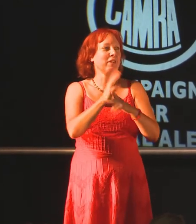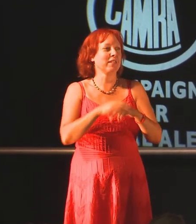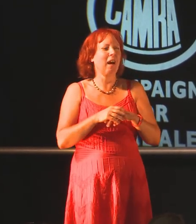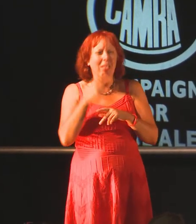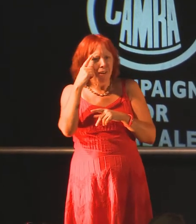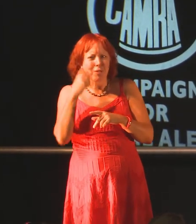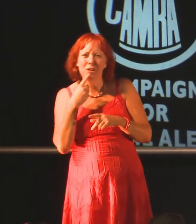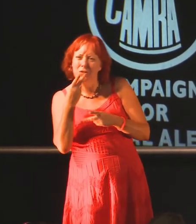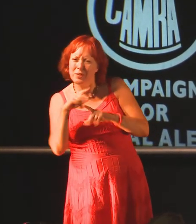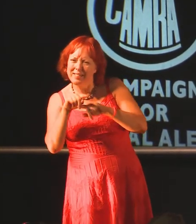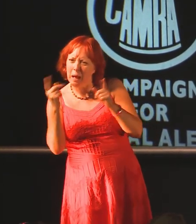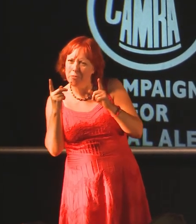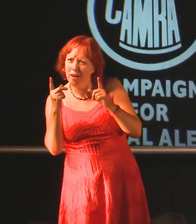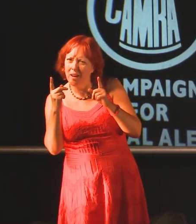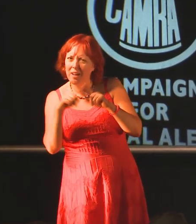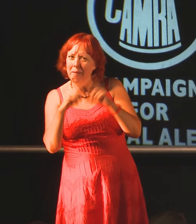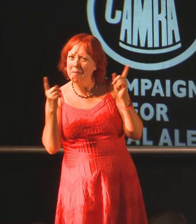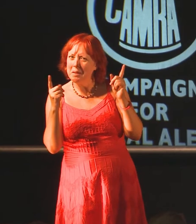I thought they were two separate breweries.